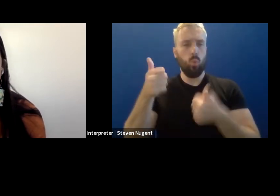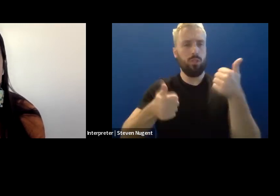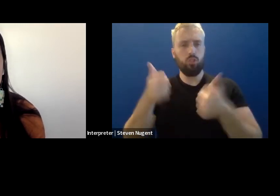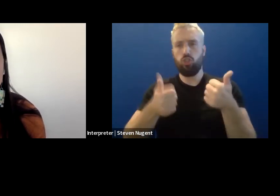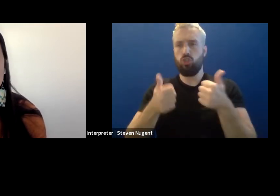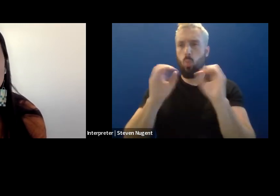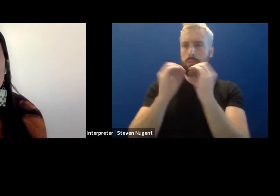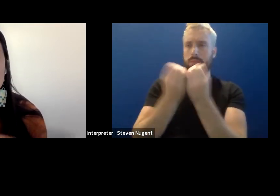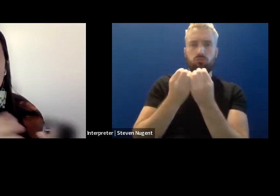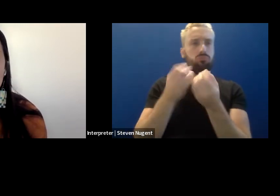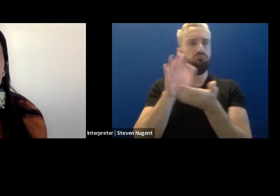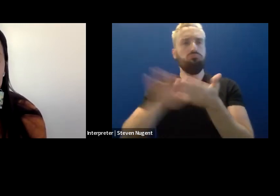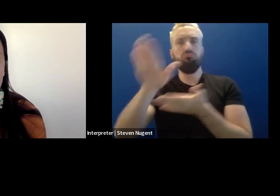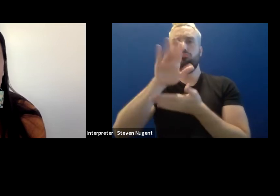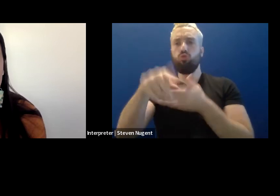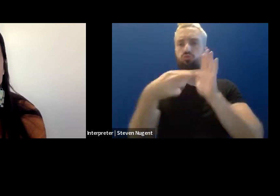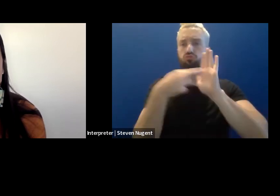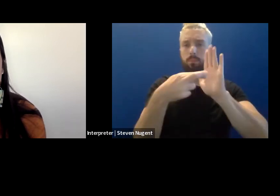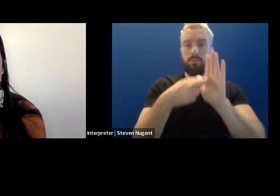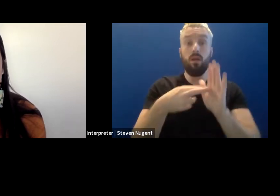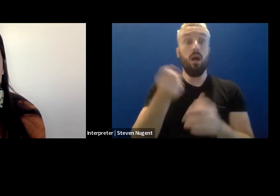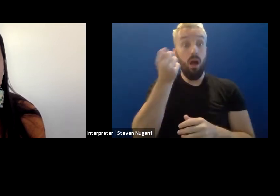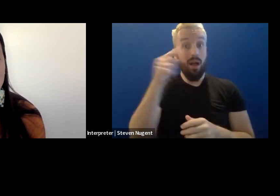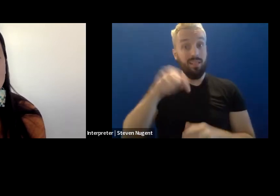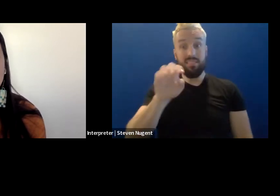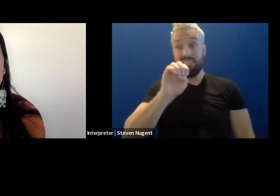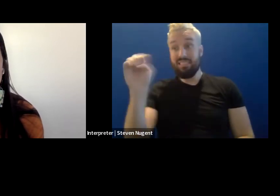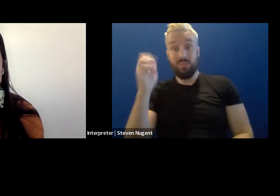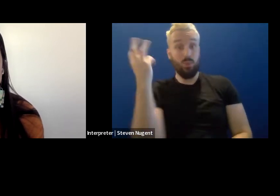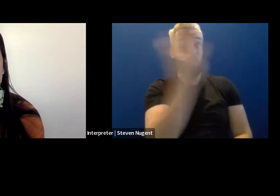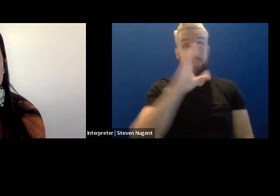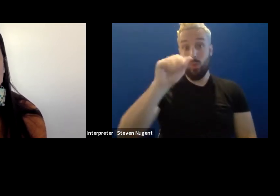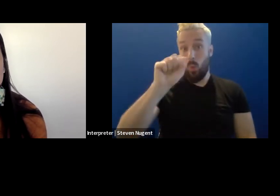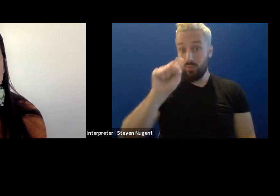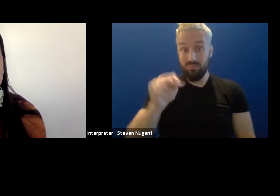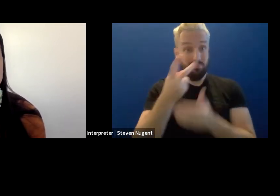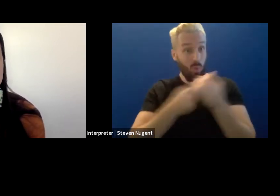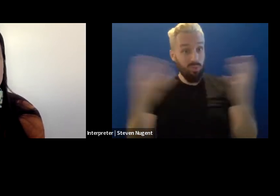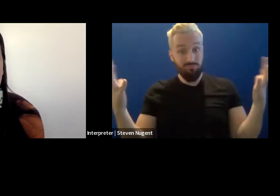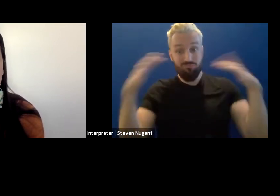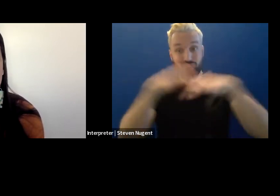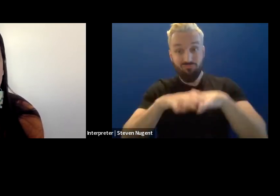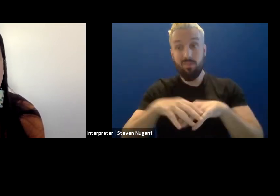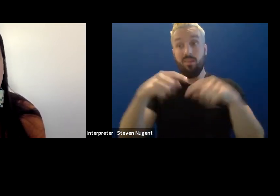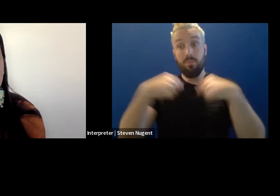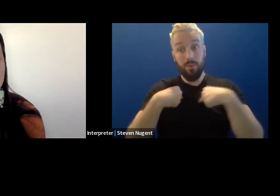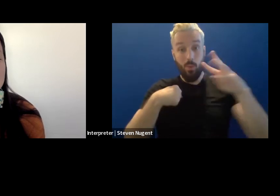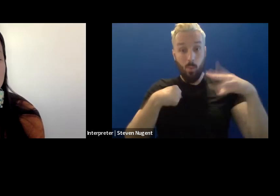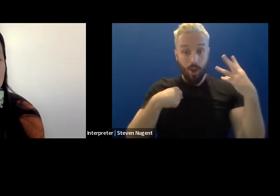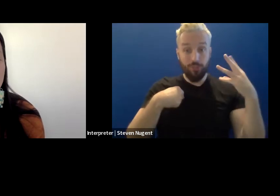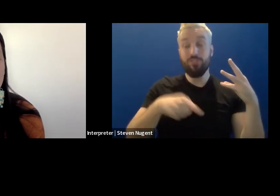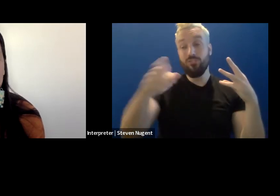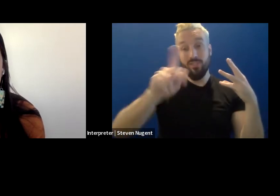as Emily mentioned, this is a bi-coastal presentation. I am in Washington State, she is in Philadelphia,